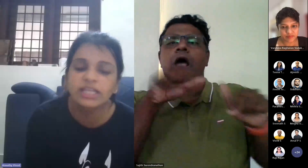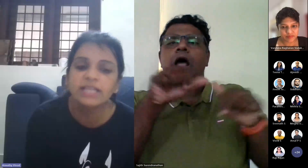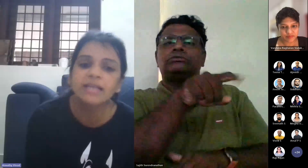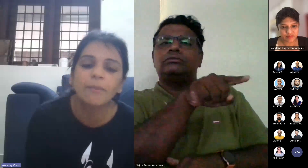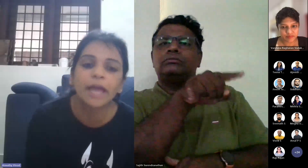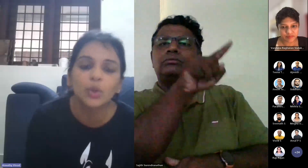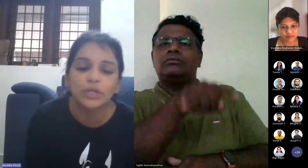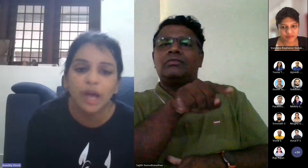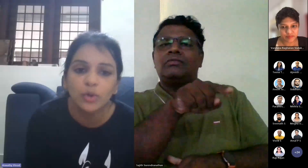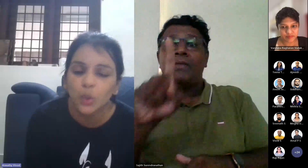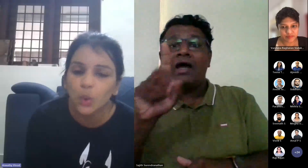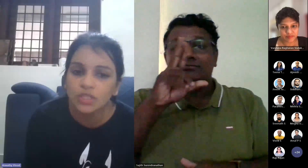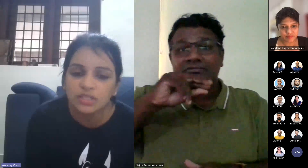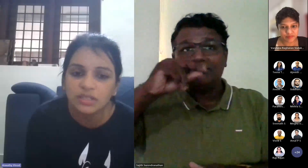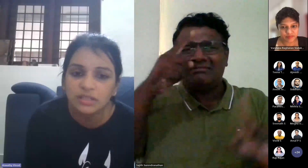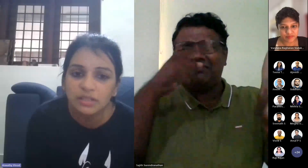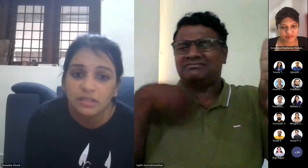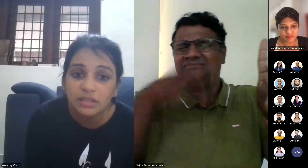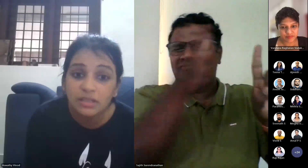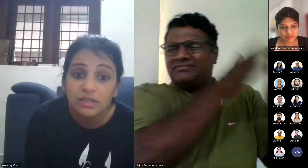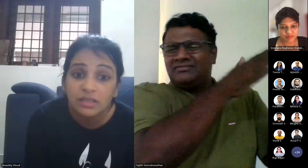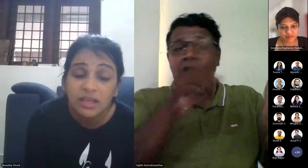I looked things up, I wrote down notes.